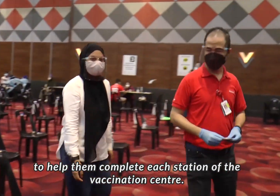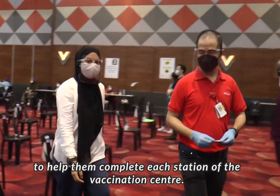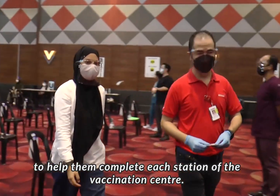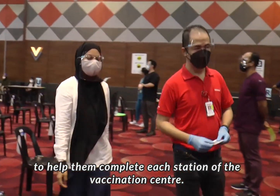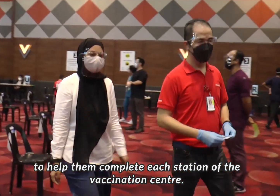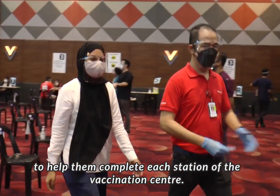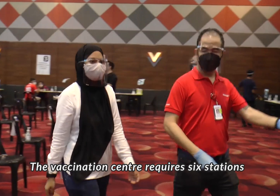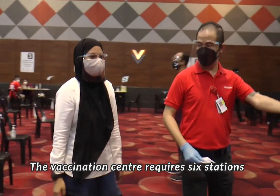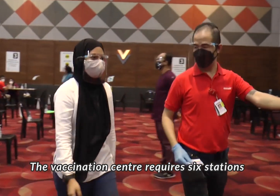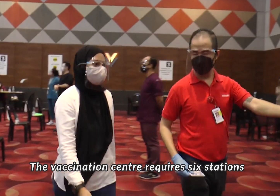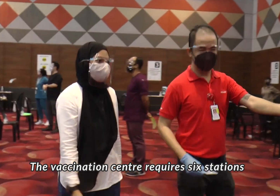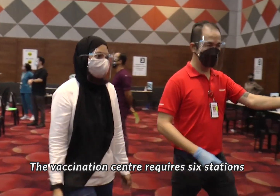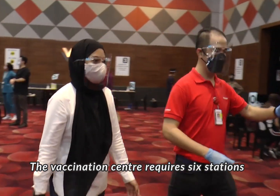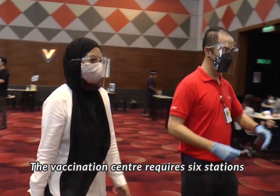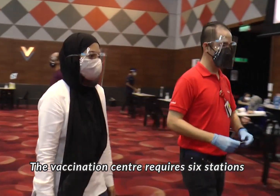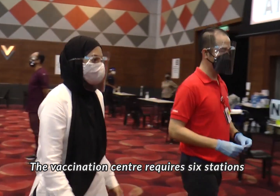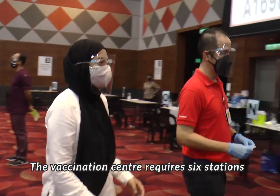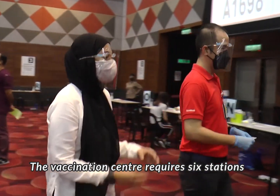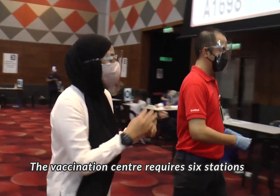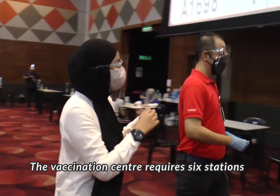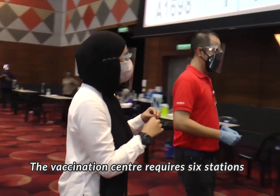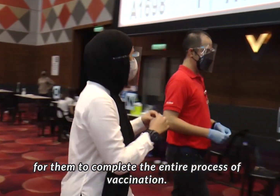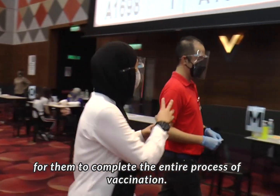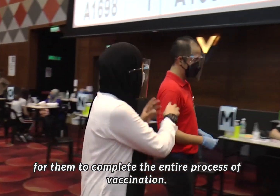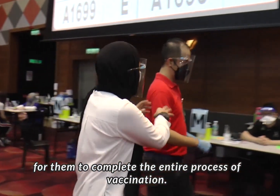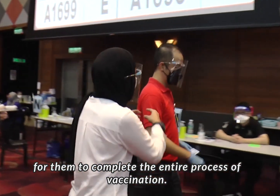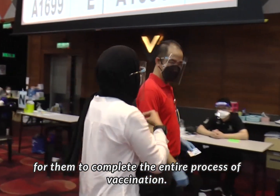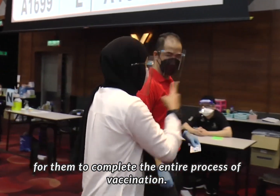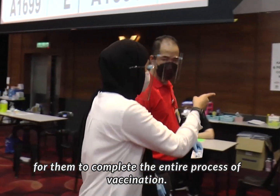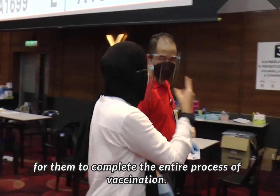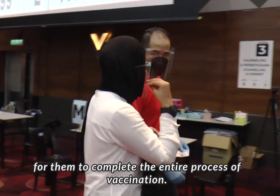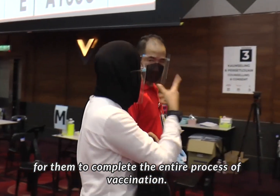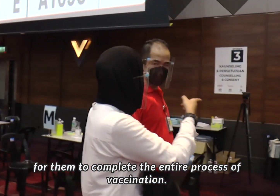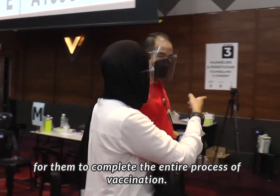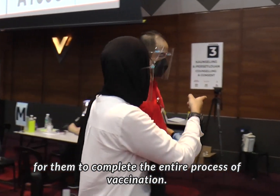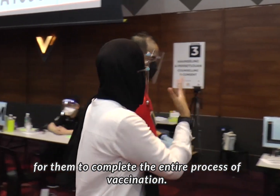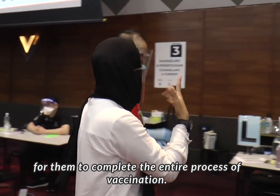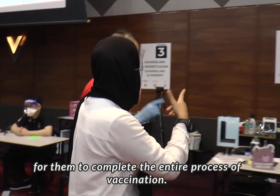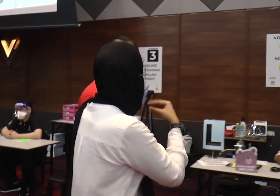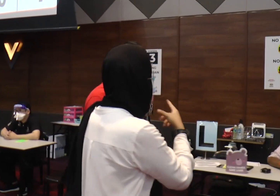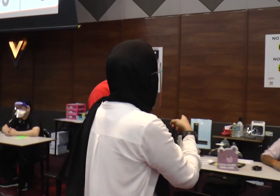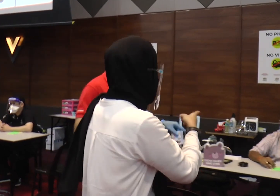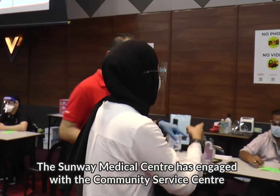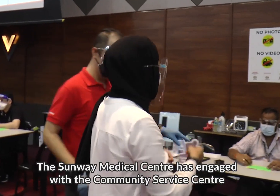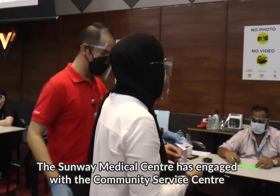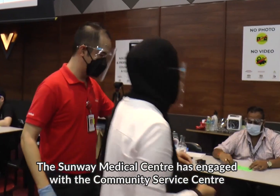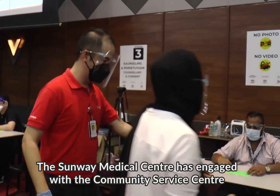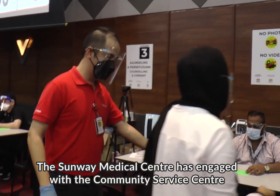centre. The vaccination centre requires six stations for them to complete the entire process of vaccination. The Sunway Medical